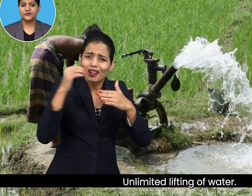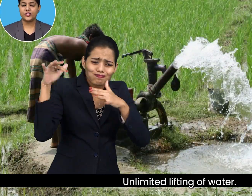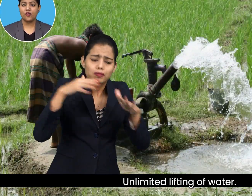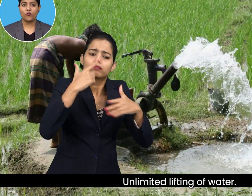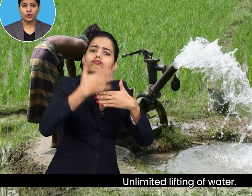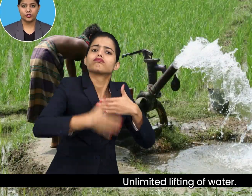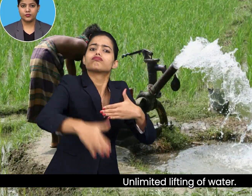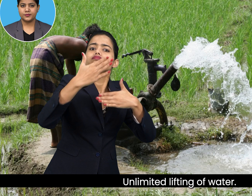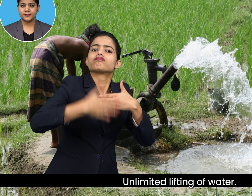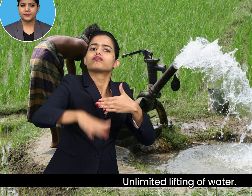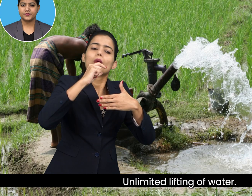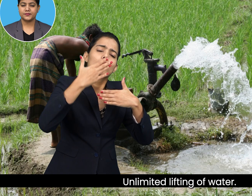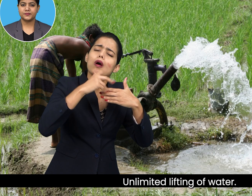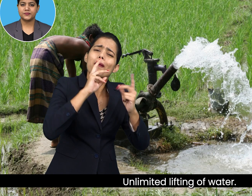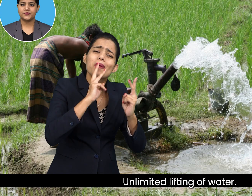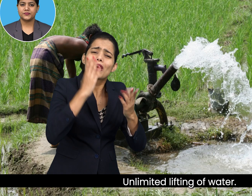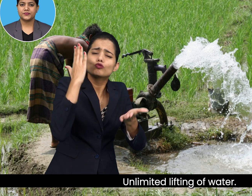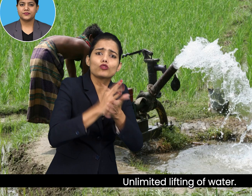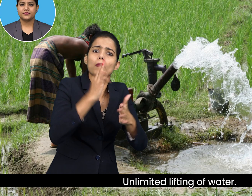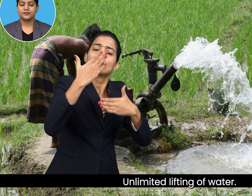Unlimited lifting of water,